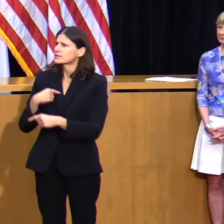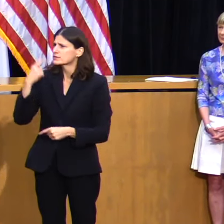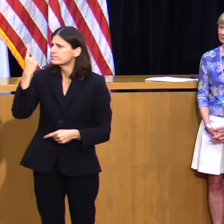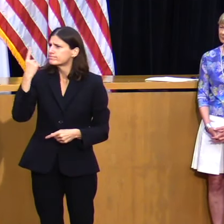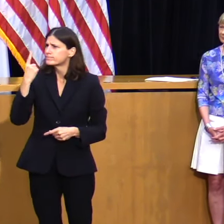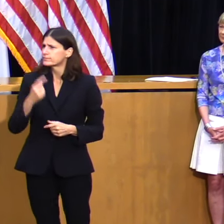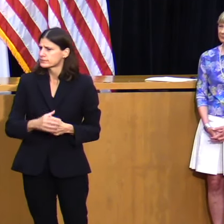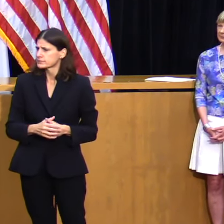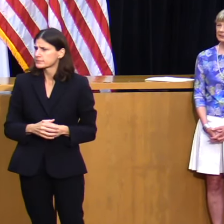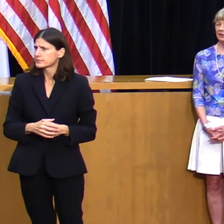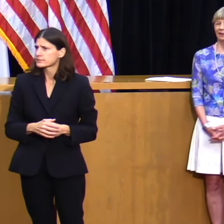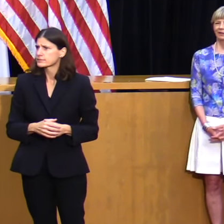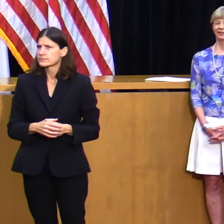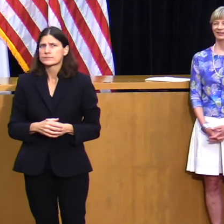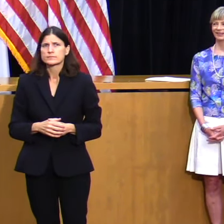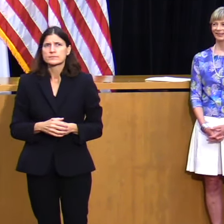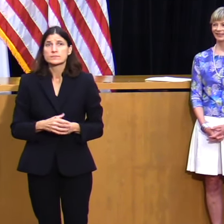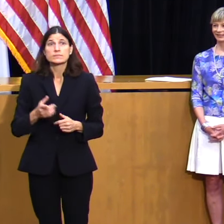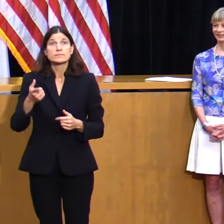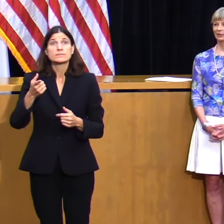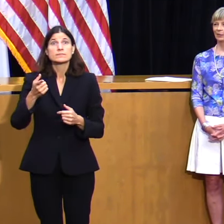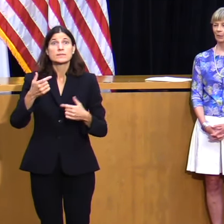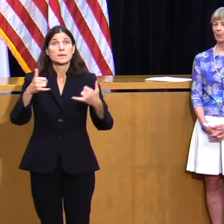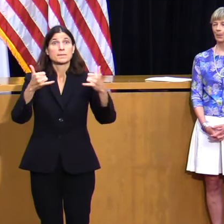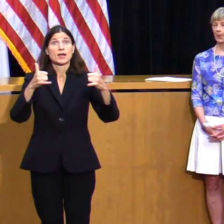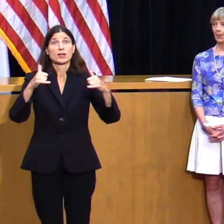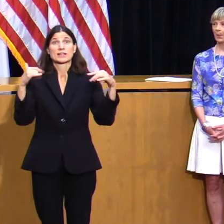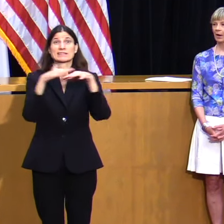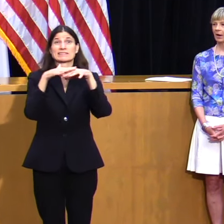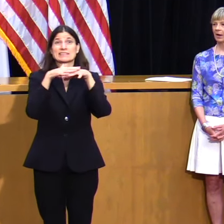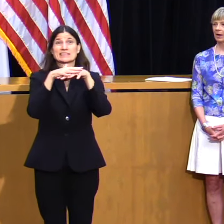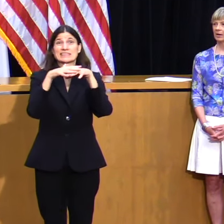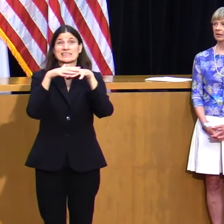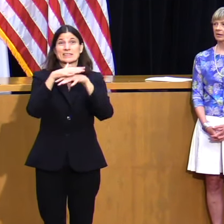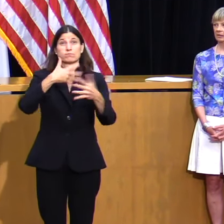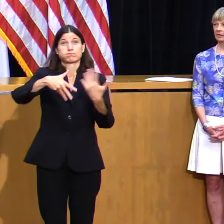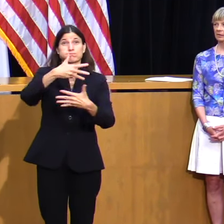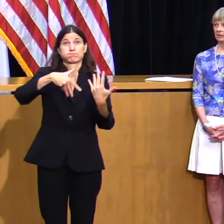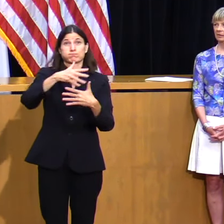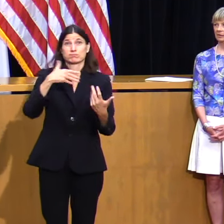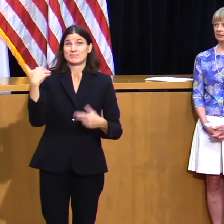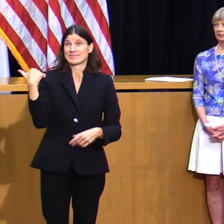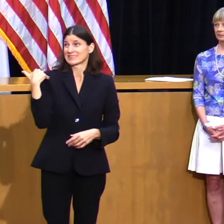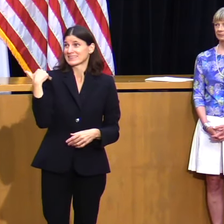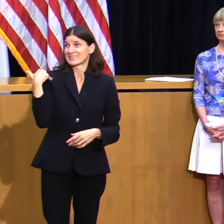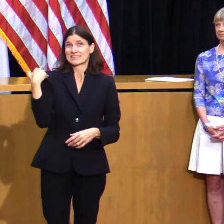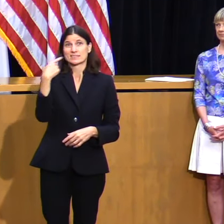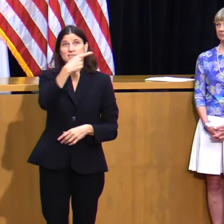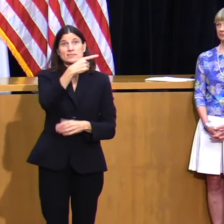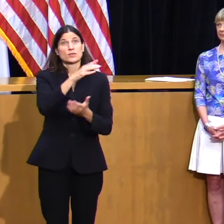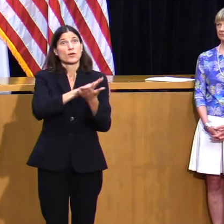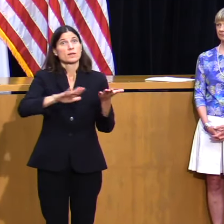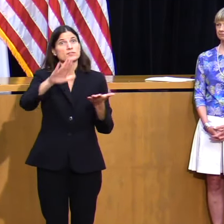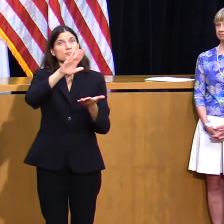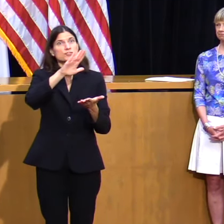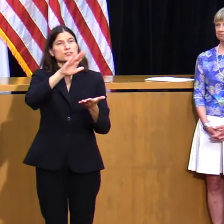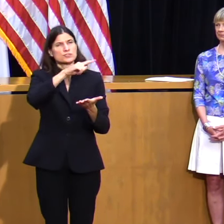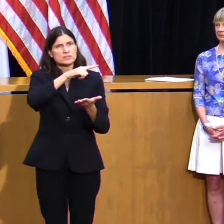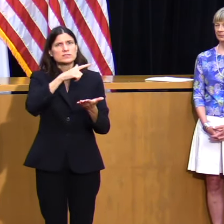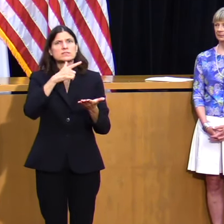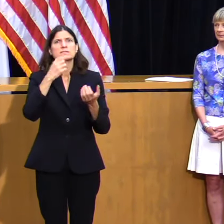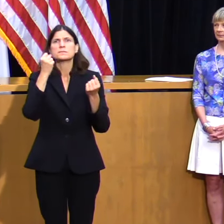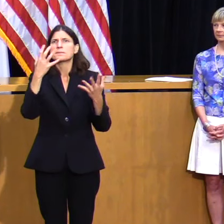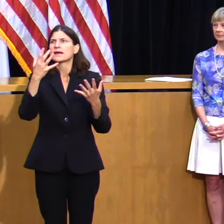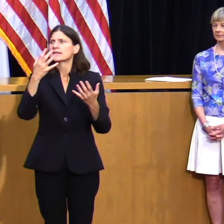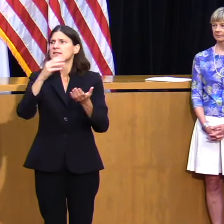more big house parties since you put those crowd size limits in effect? And has the state issued any